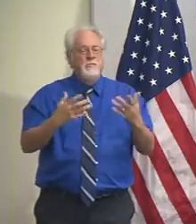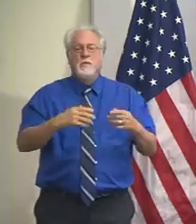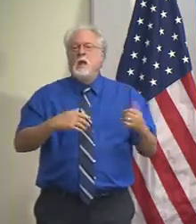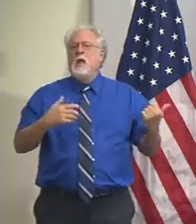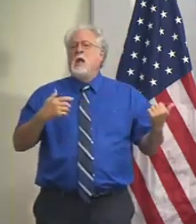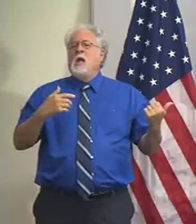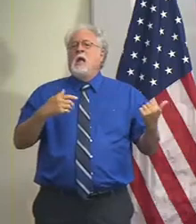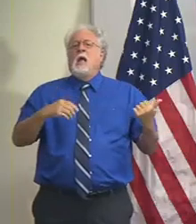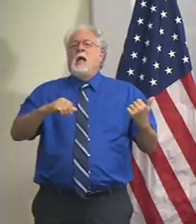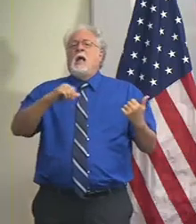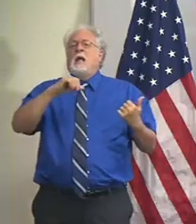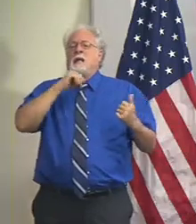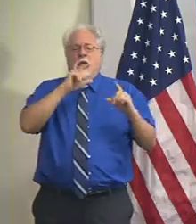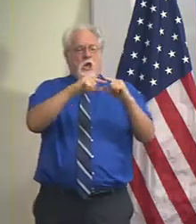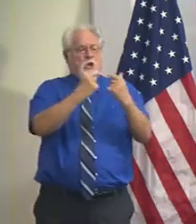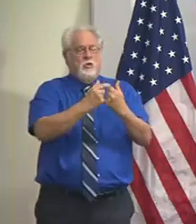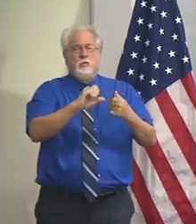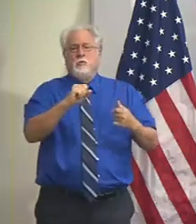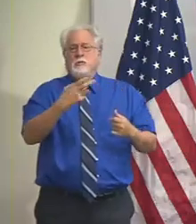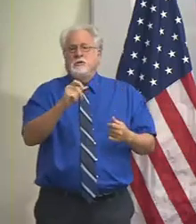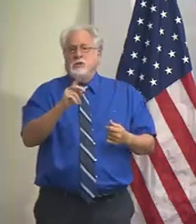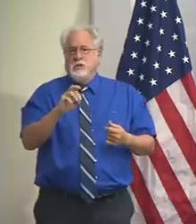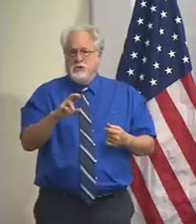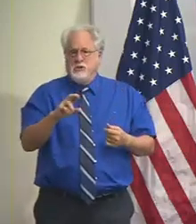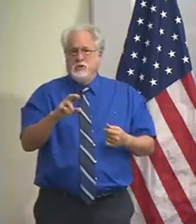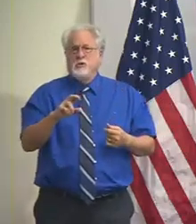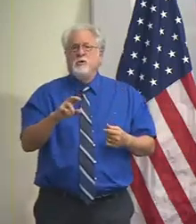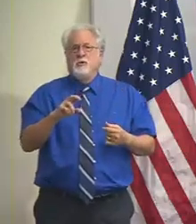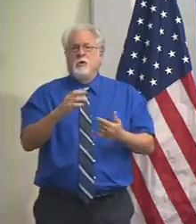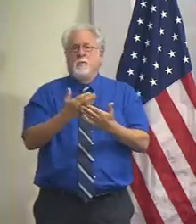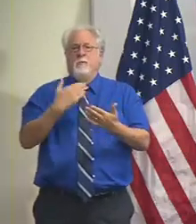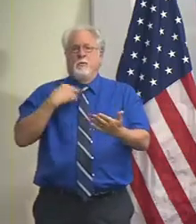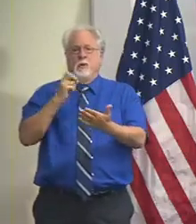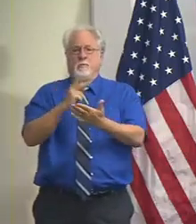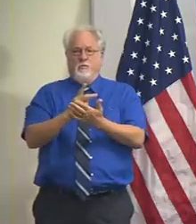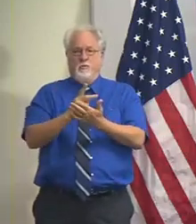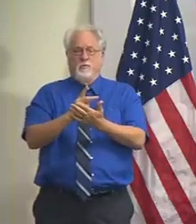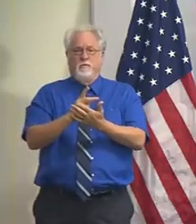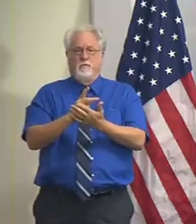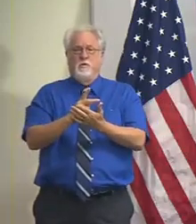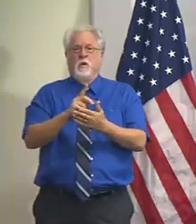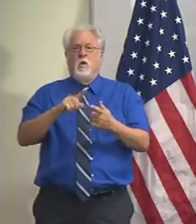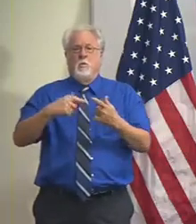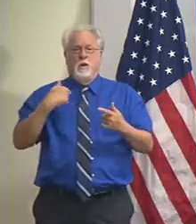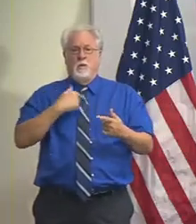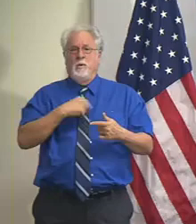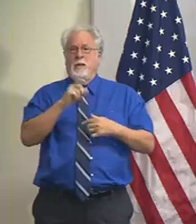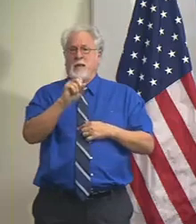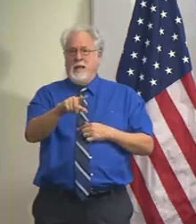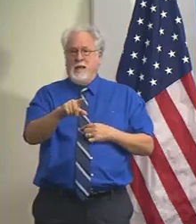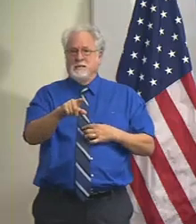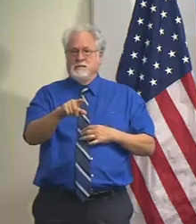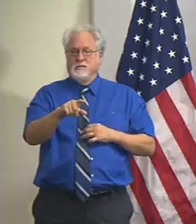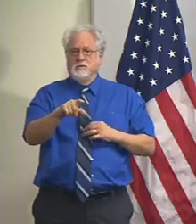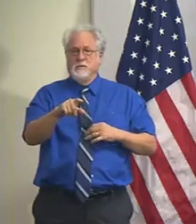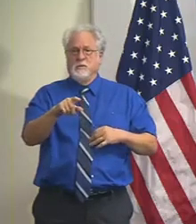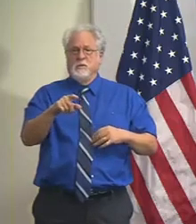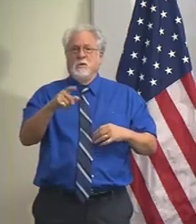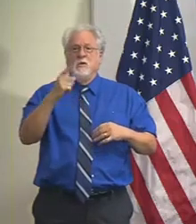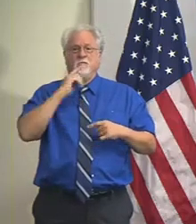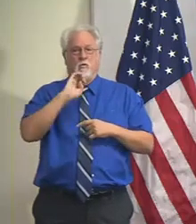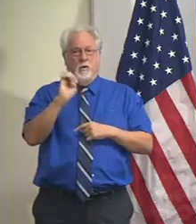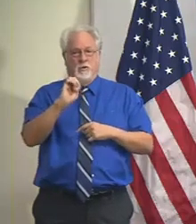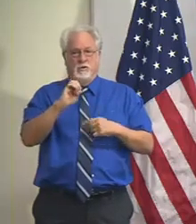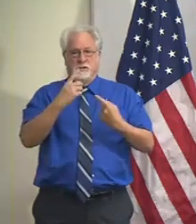well, the non-congregant sheltering plan was pre-approved when we asked for the